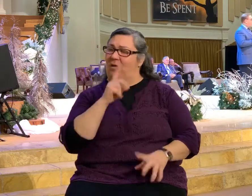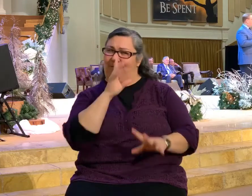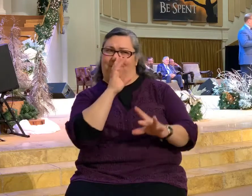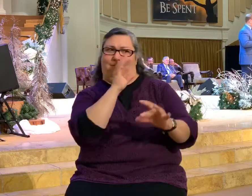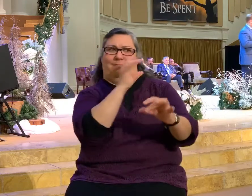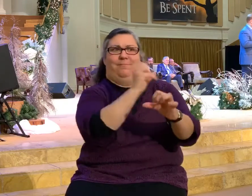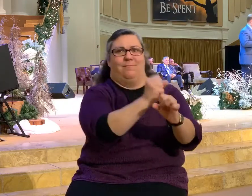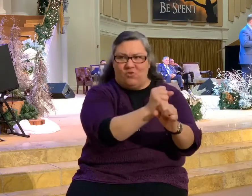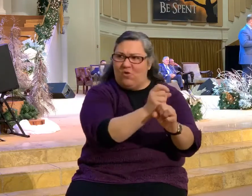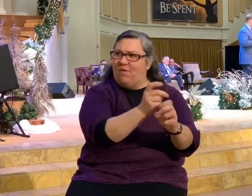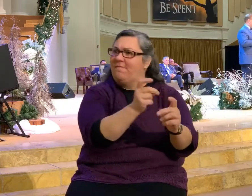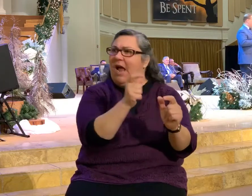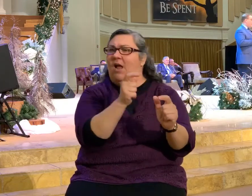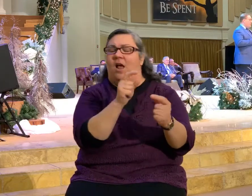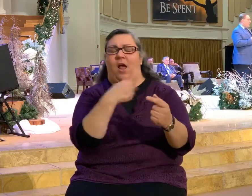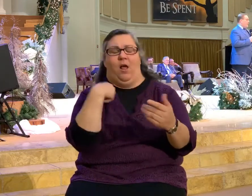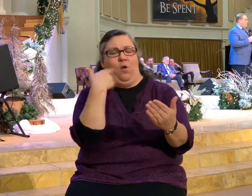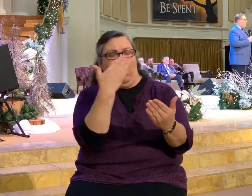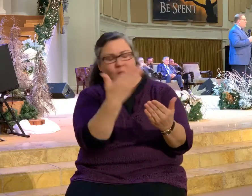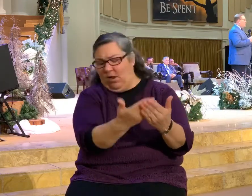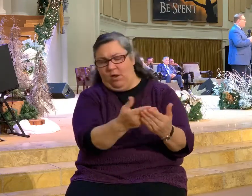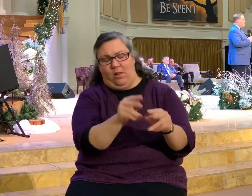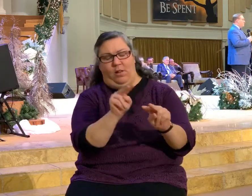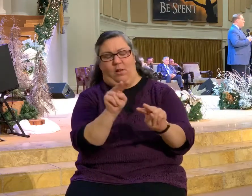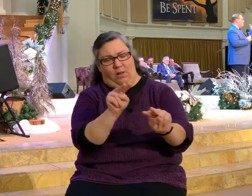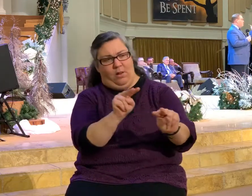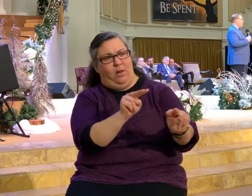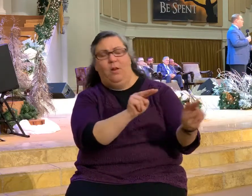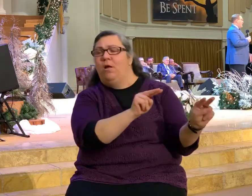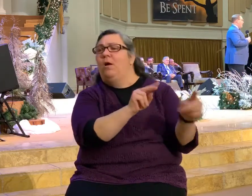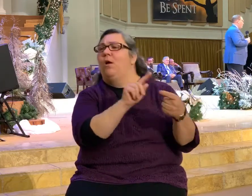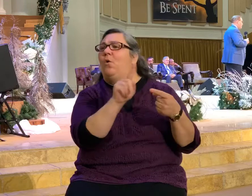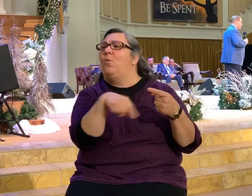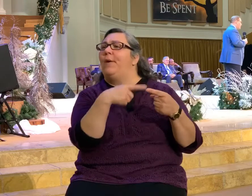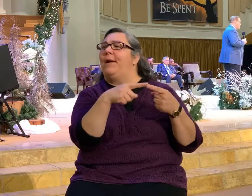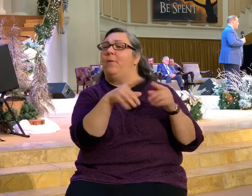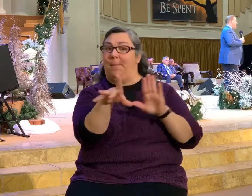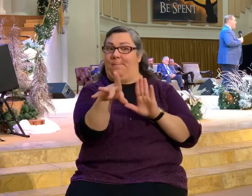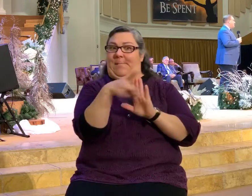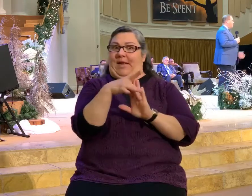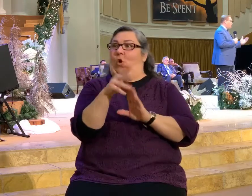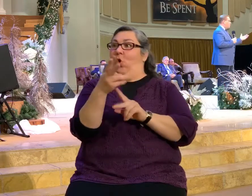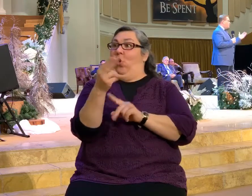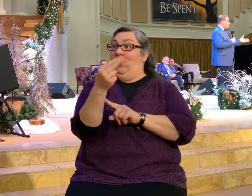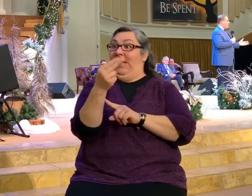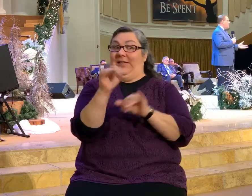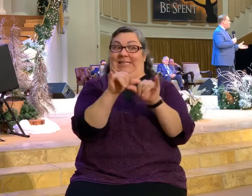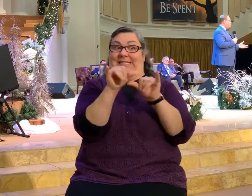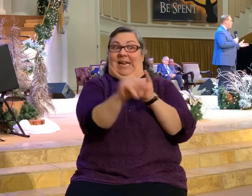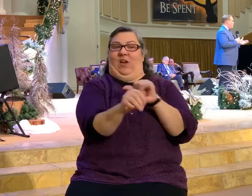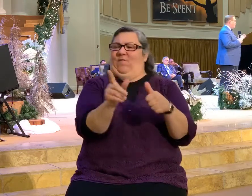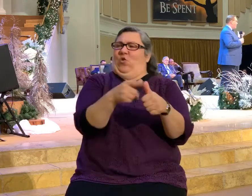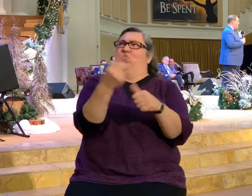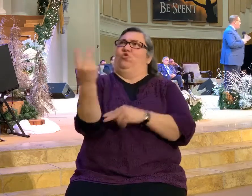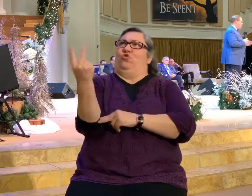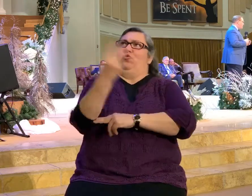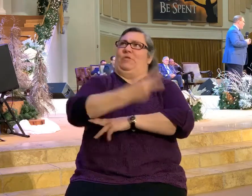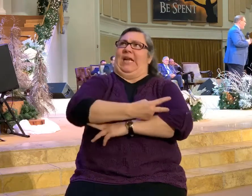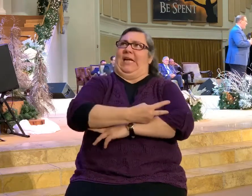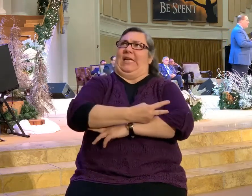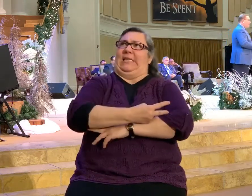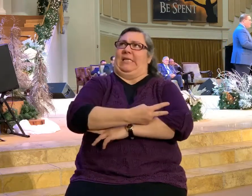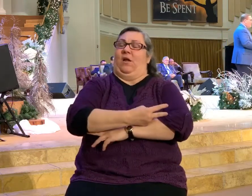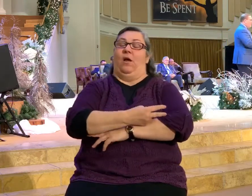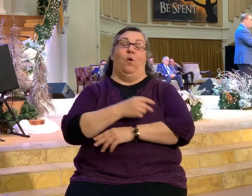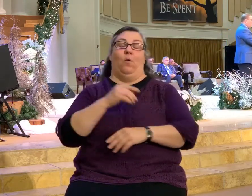very quickly after my arrival. And when we picked our hotel to stay at for the first 2 days while we were trying to get over